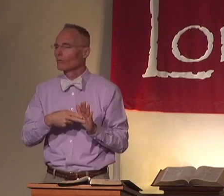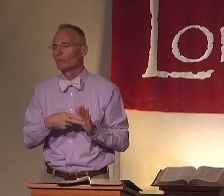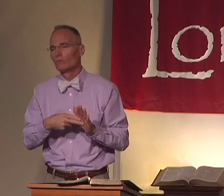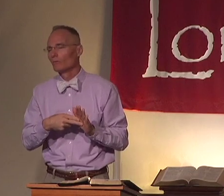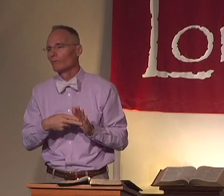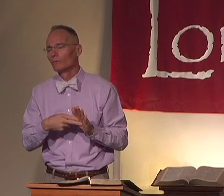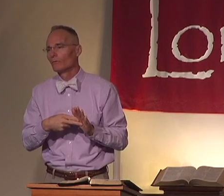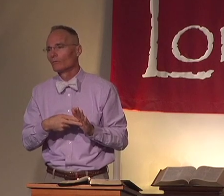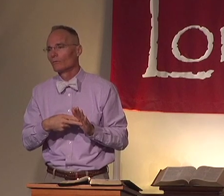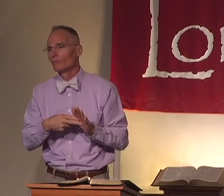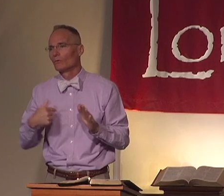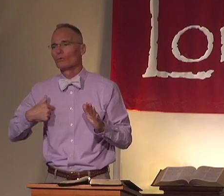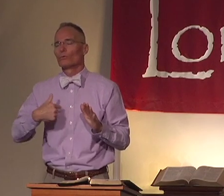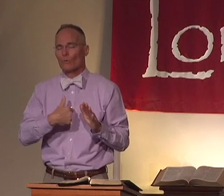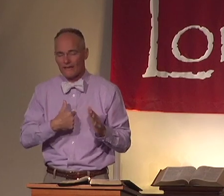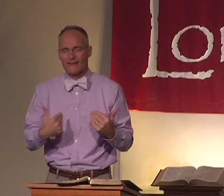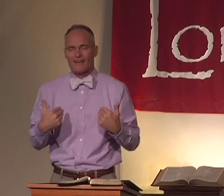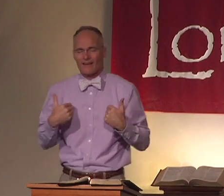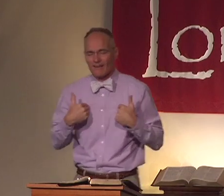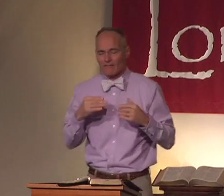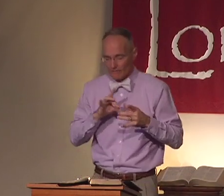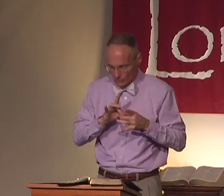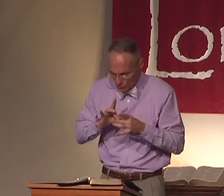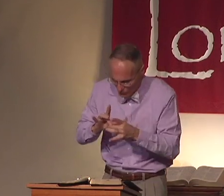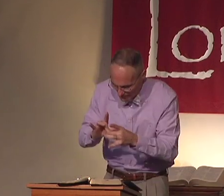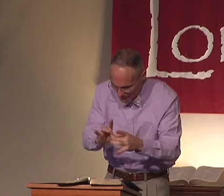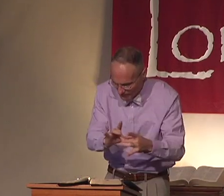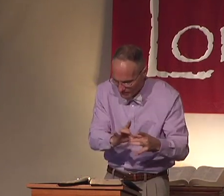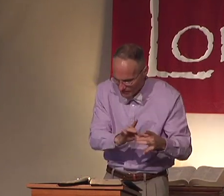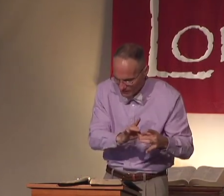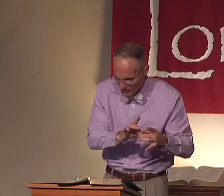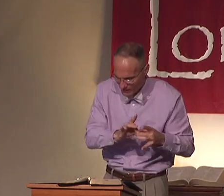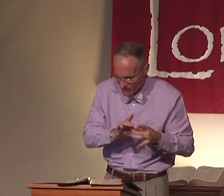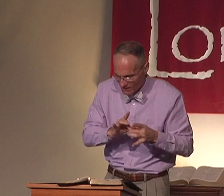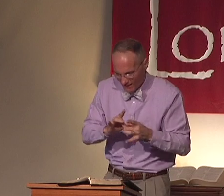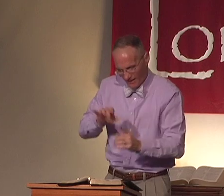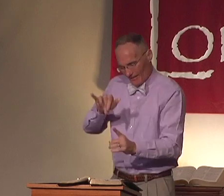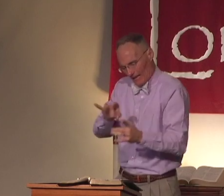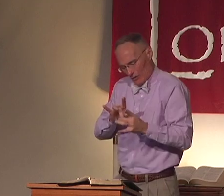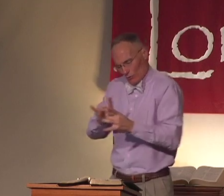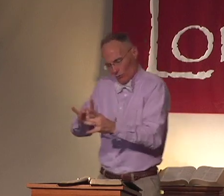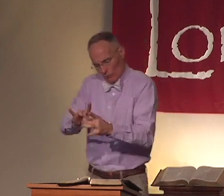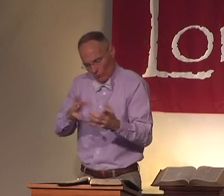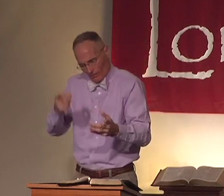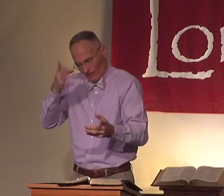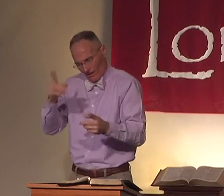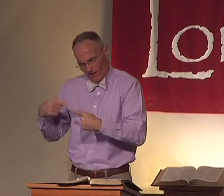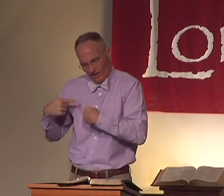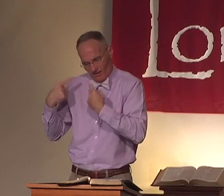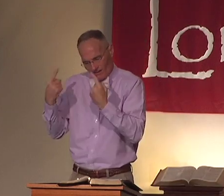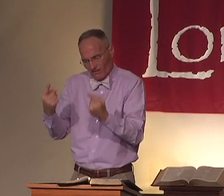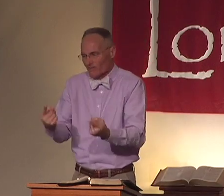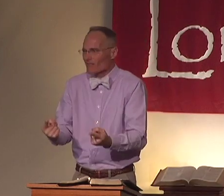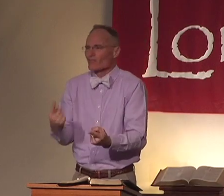And it's not just a label. We have relationships. And those relationships with